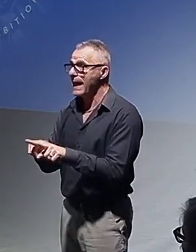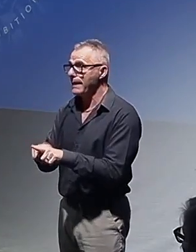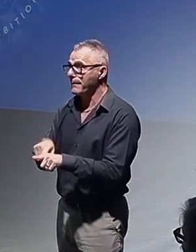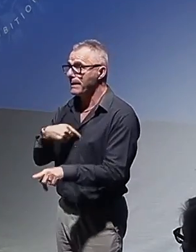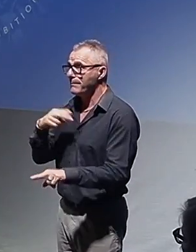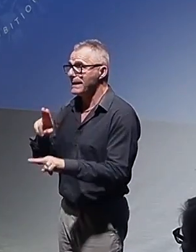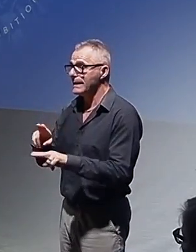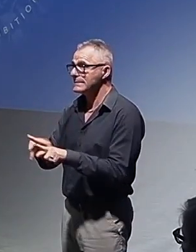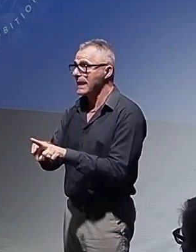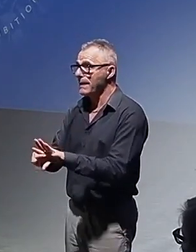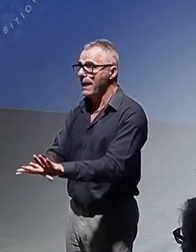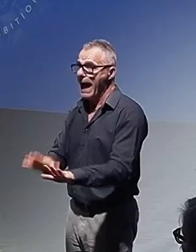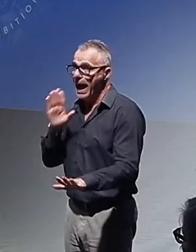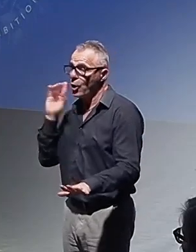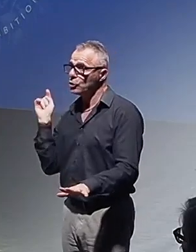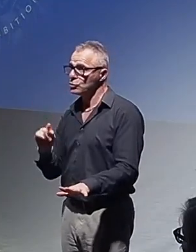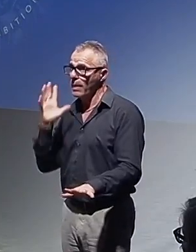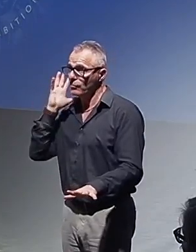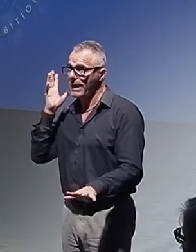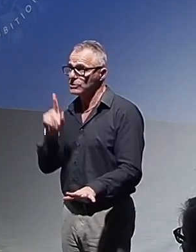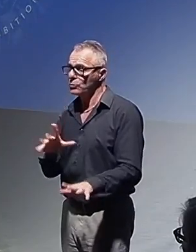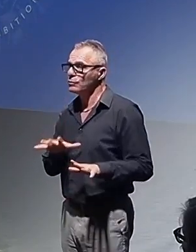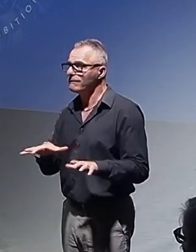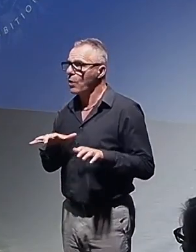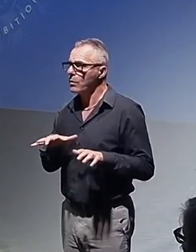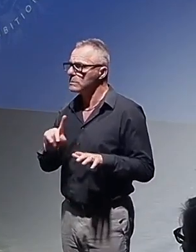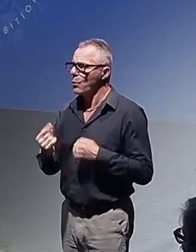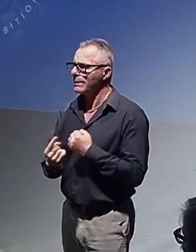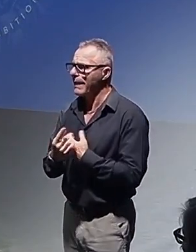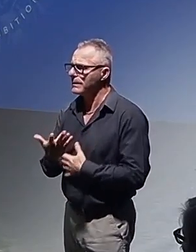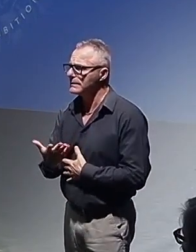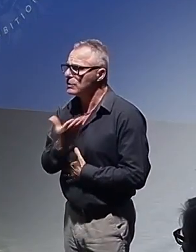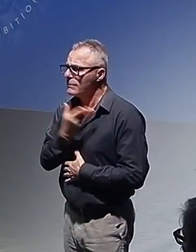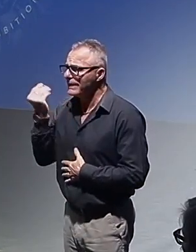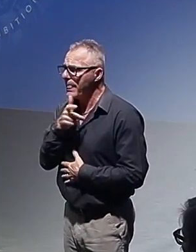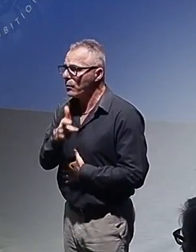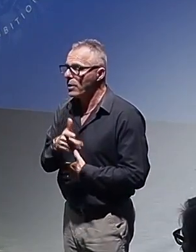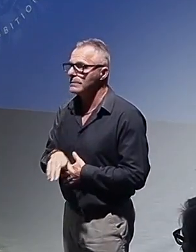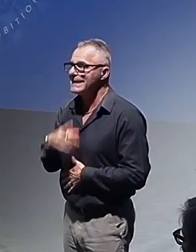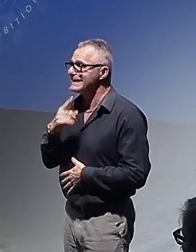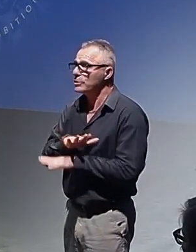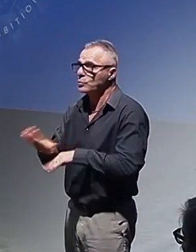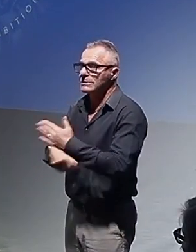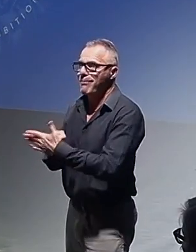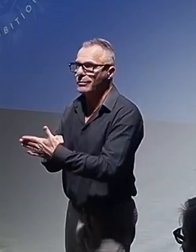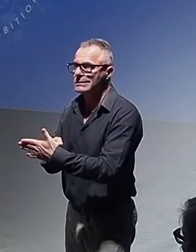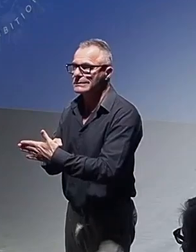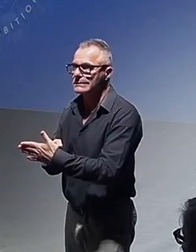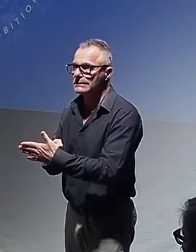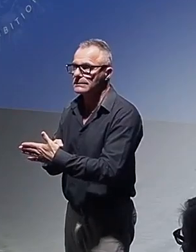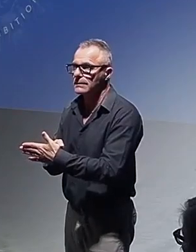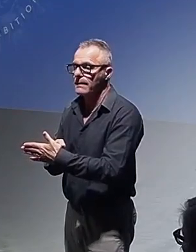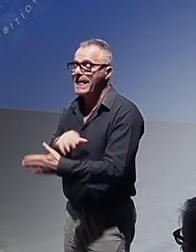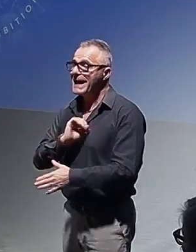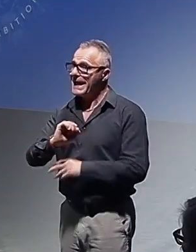I heard it on the radio with you the other day. You just froze. What went on? Did you forget your words? And he goes, no, they just couldn't come out. And anyway, his